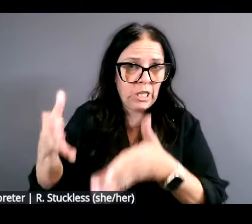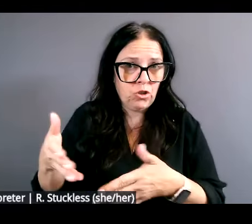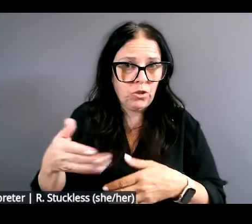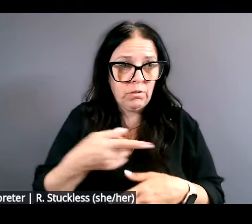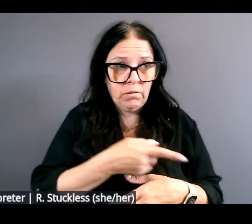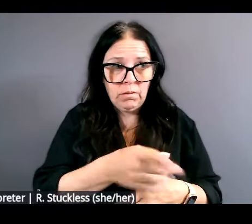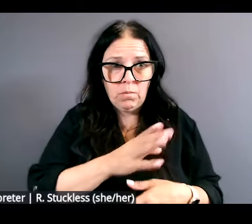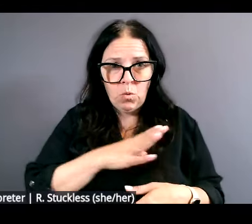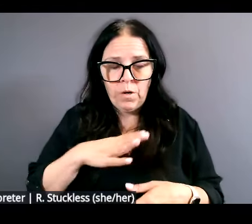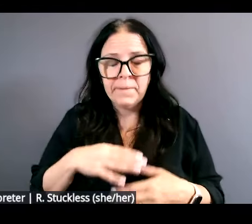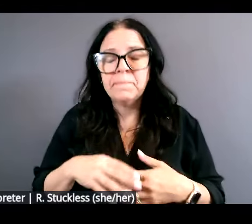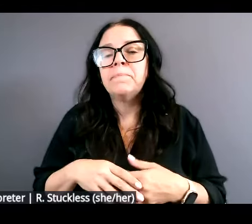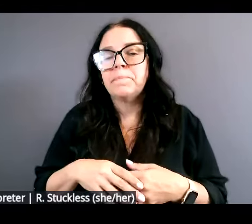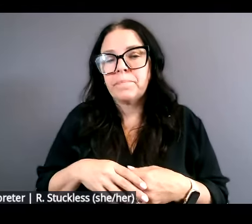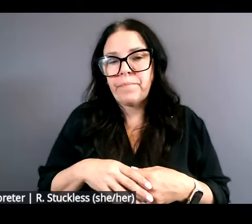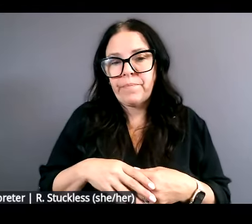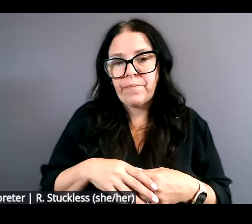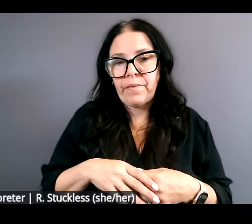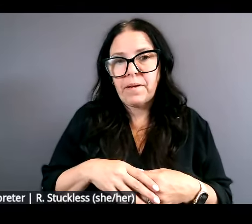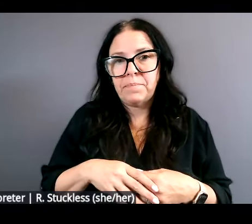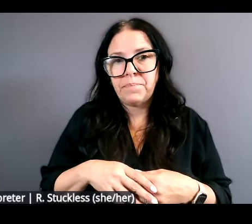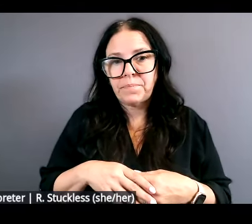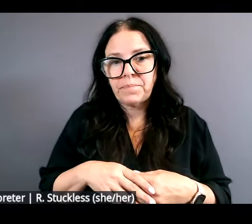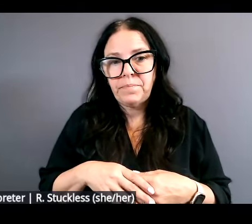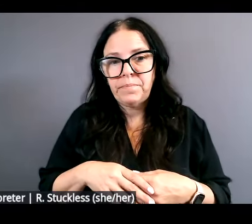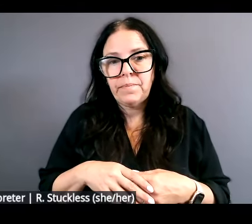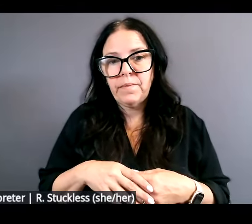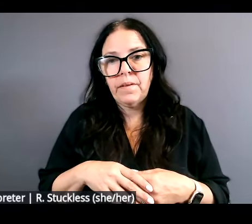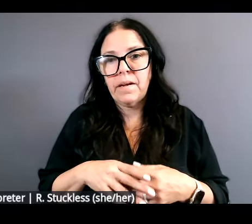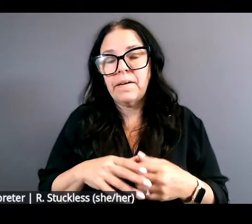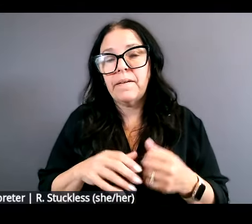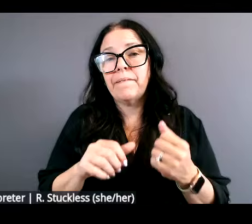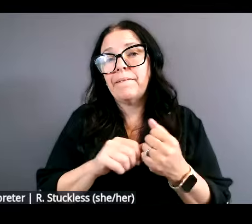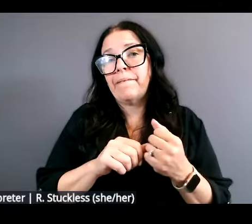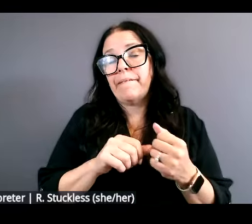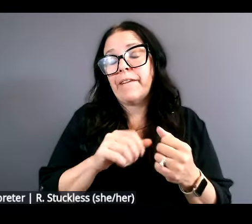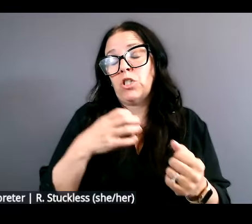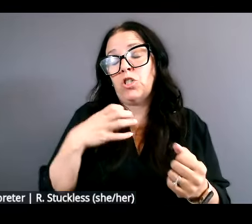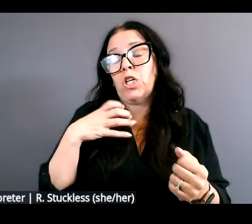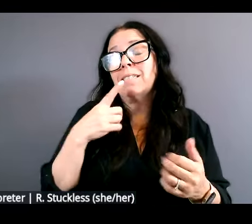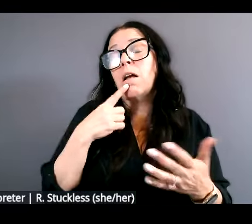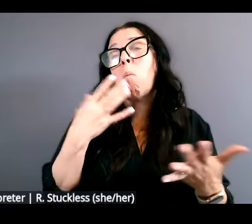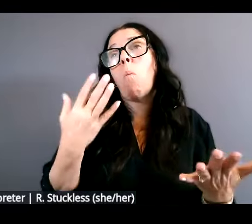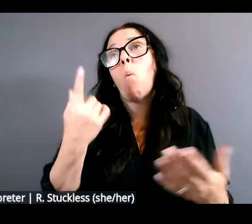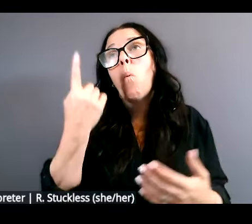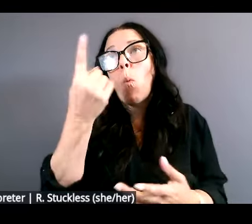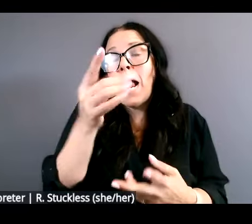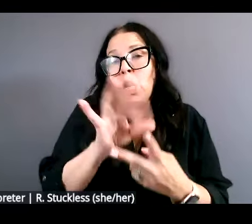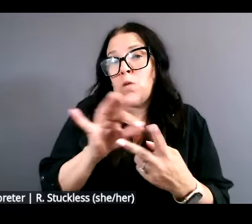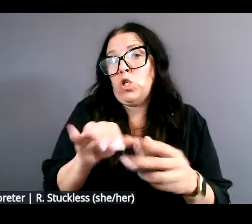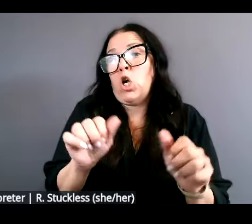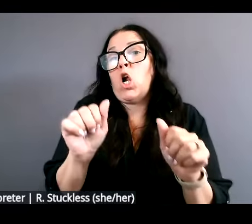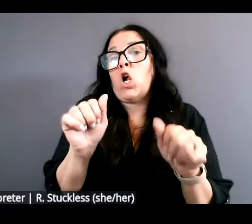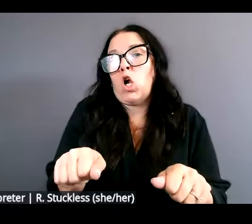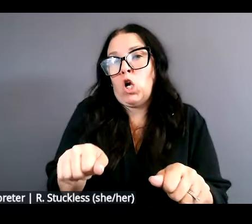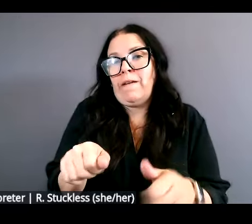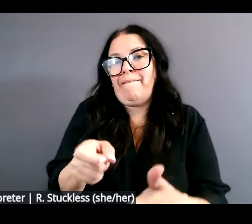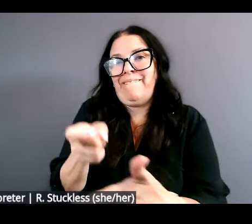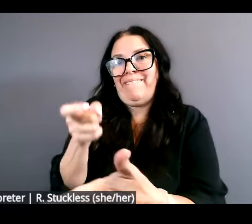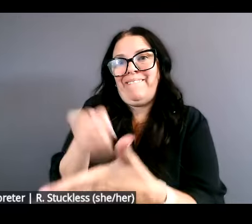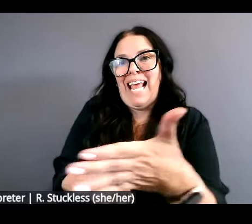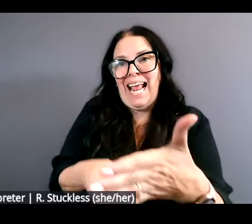So one of the things that we could do is charge the campaign for the cost of